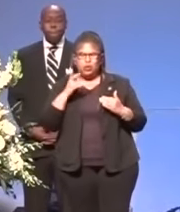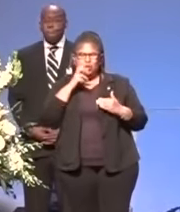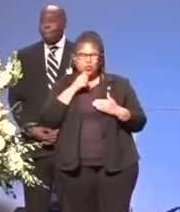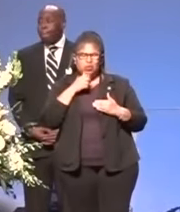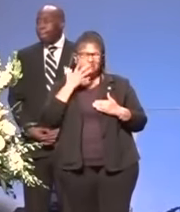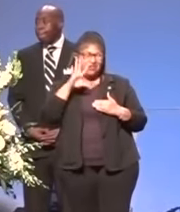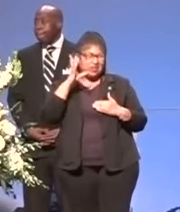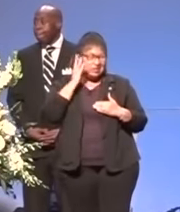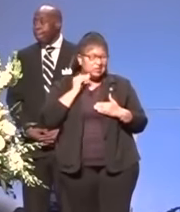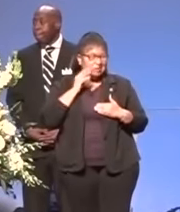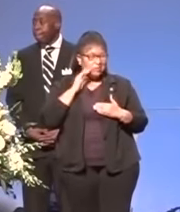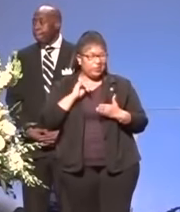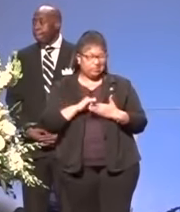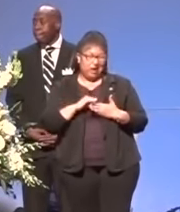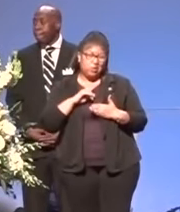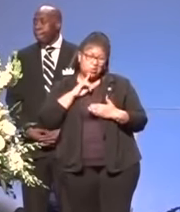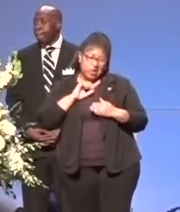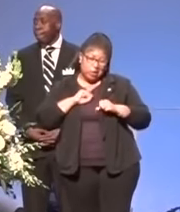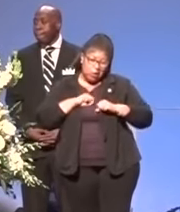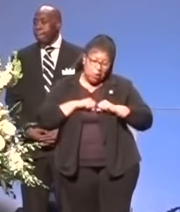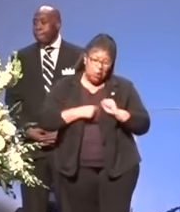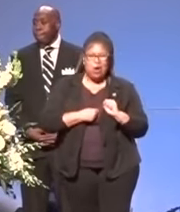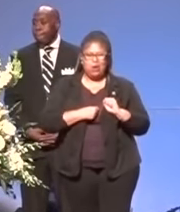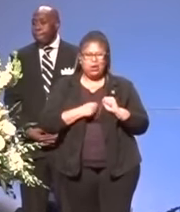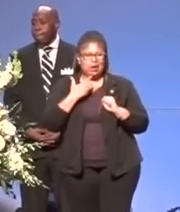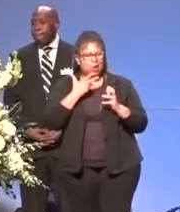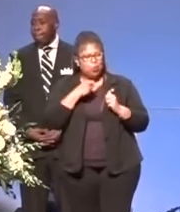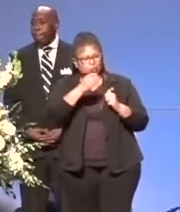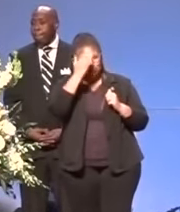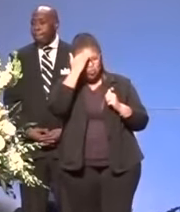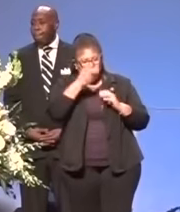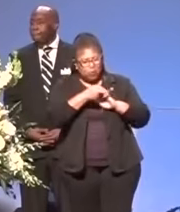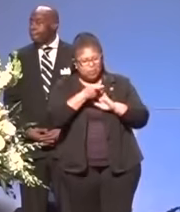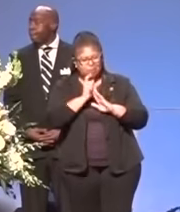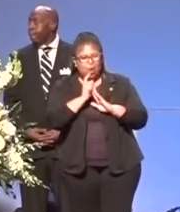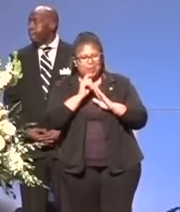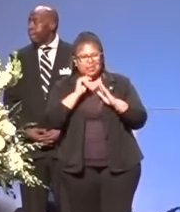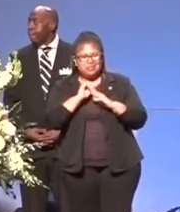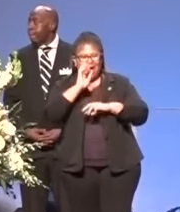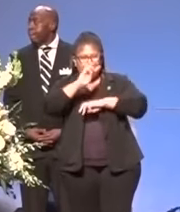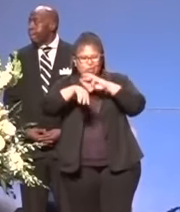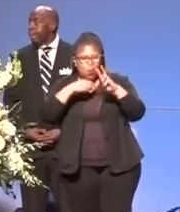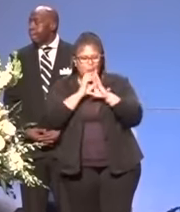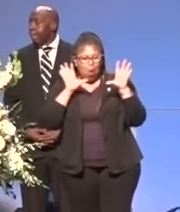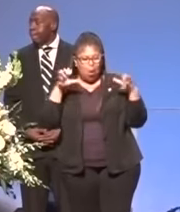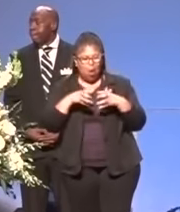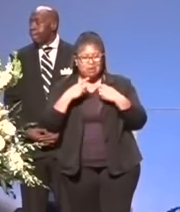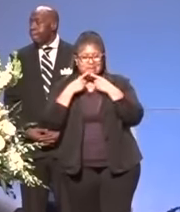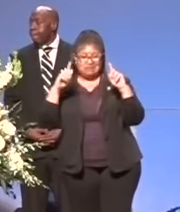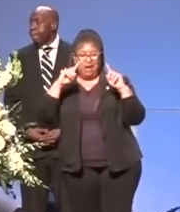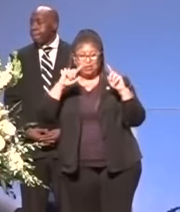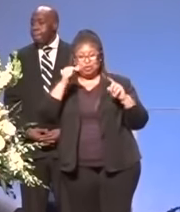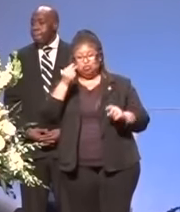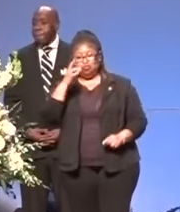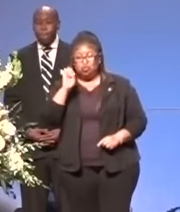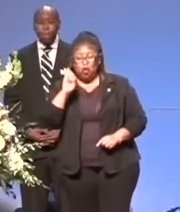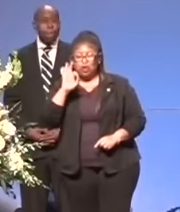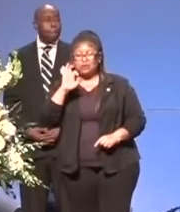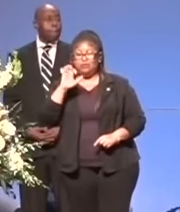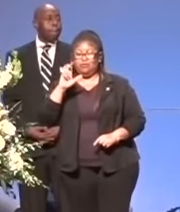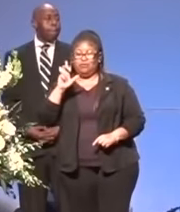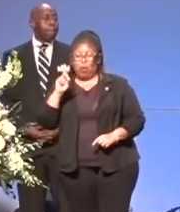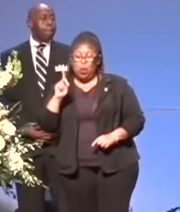that position and it hurt. I want you to know the moment that the world announced that George Floyd had left the earth